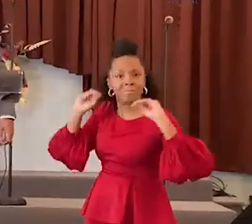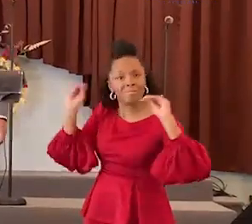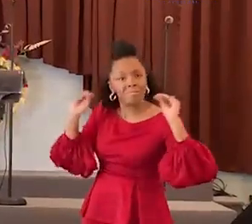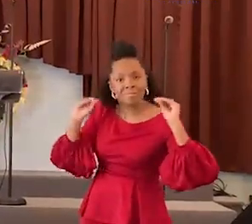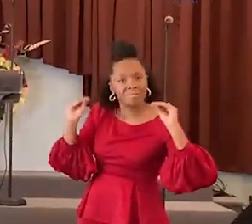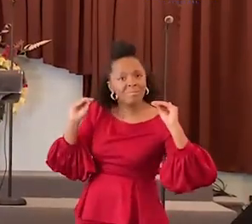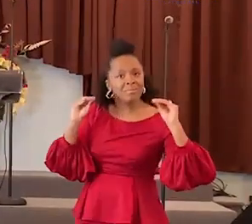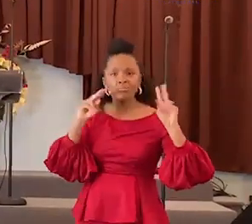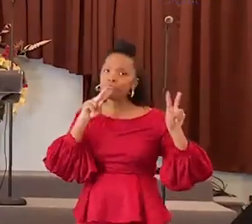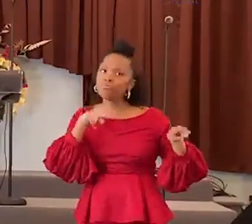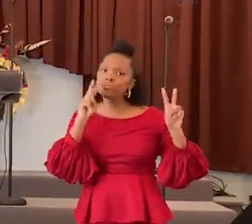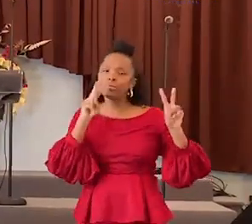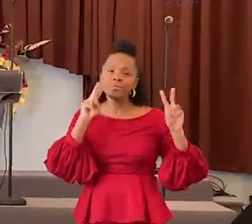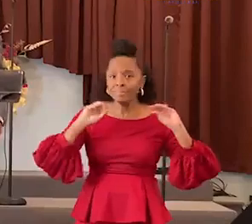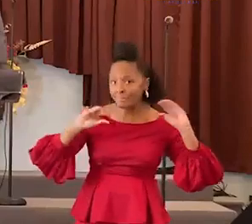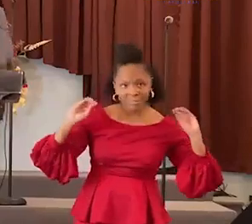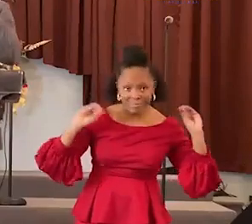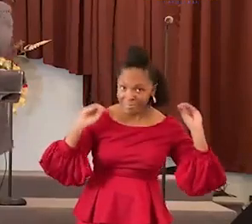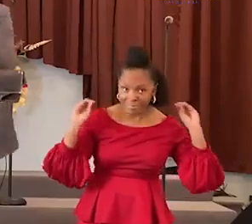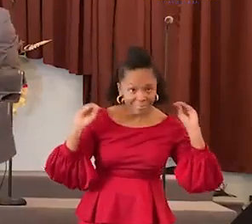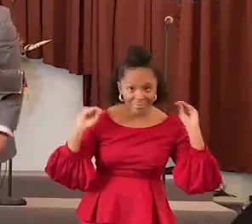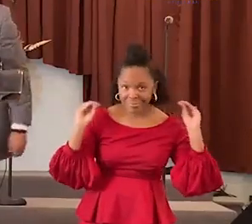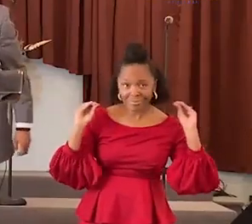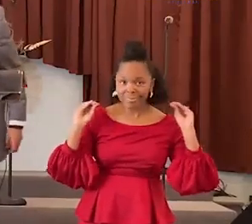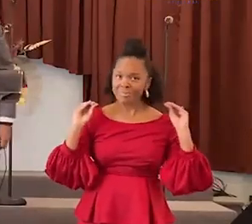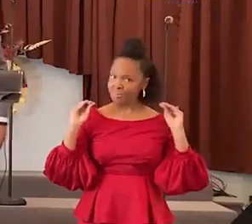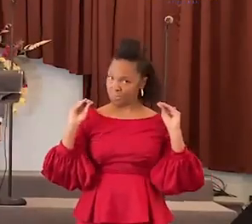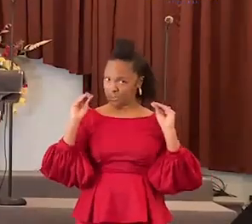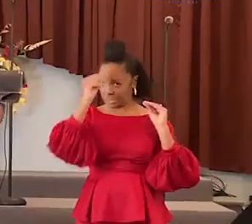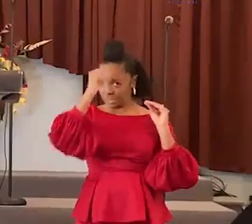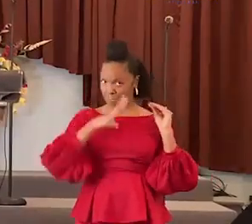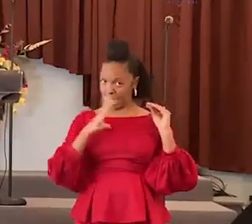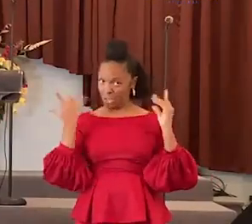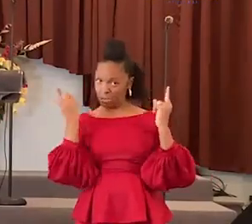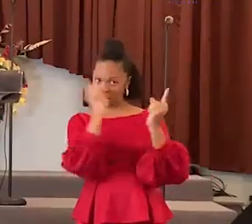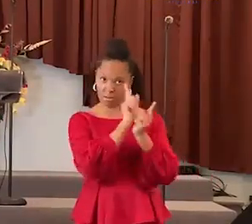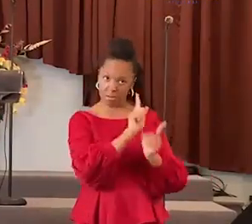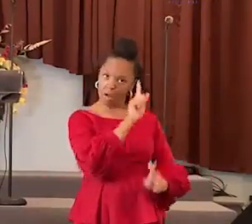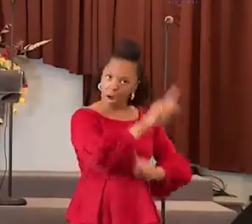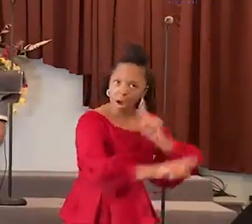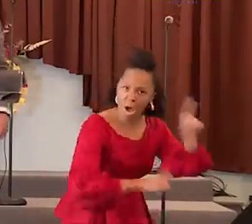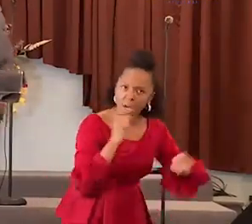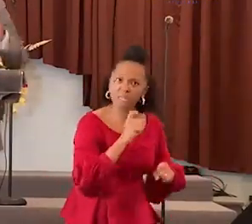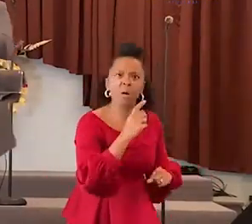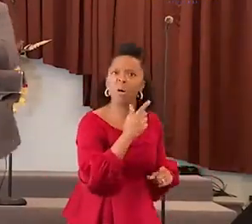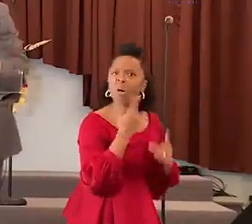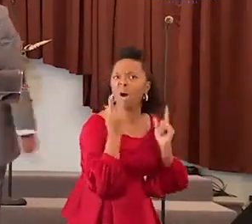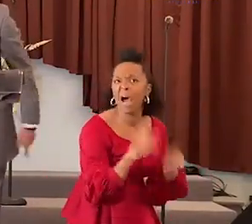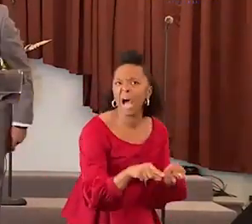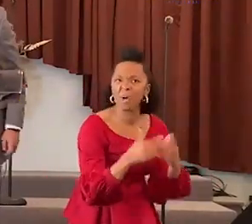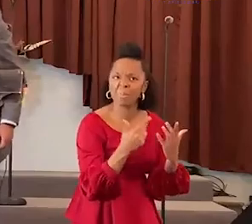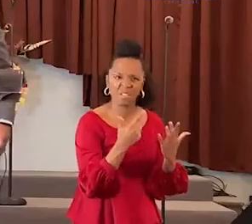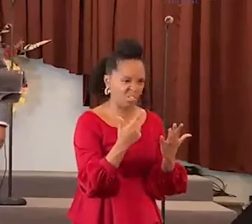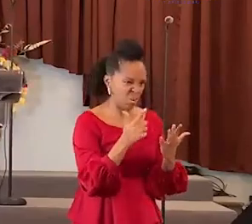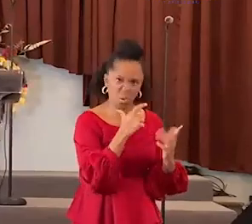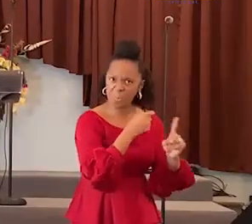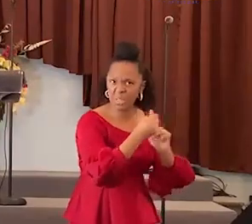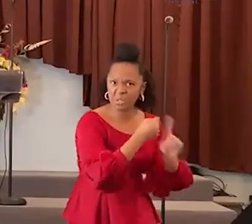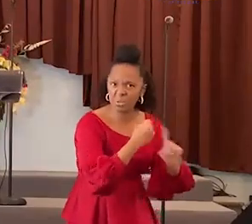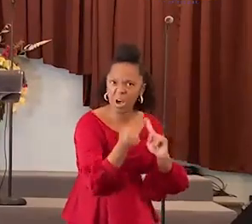ask this certain man, what happened to you? He did not ask, how did you get like